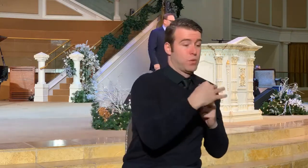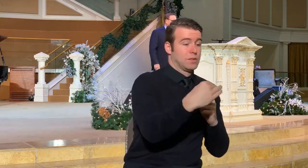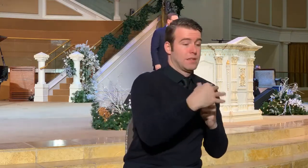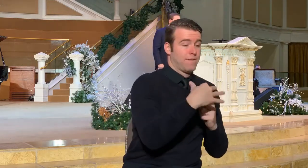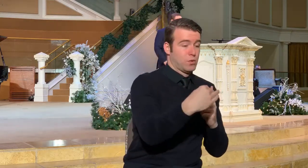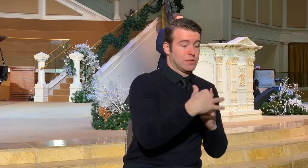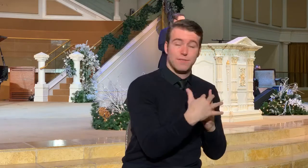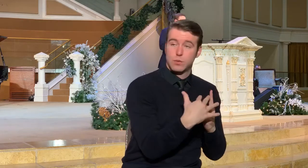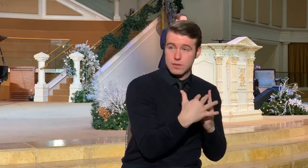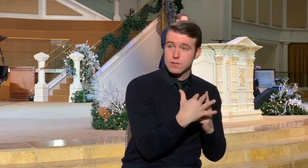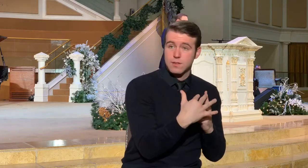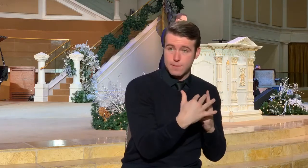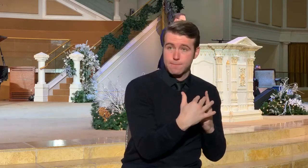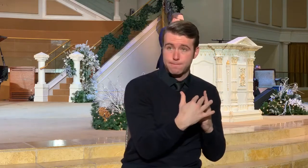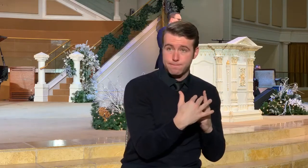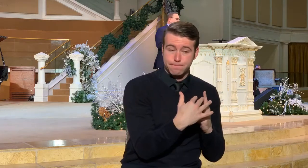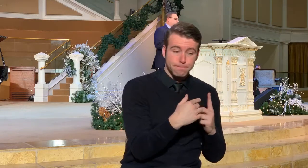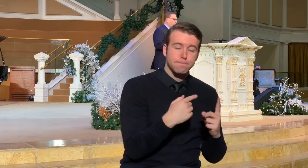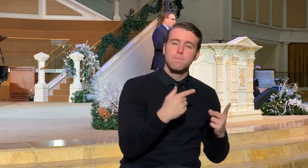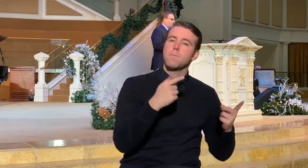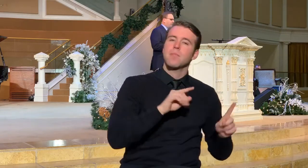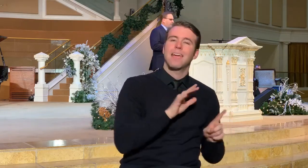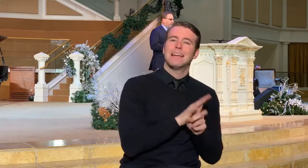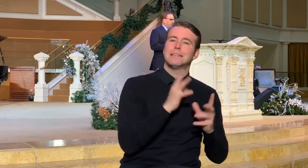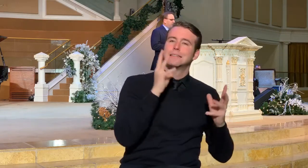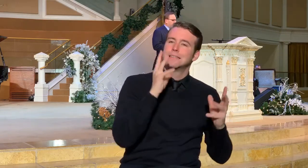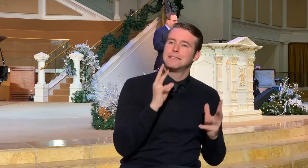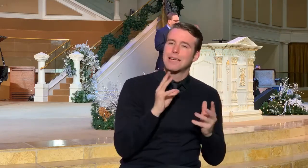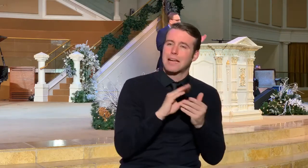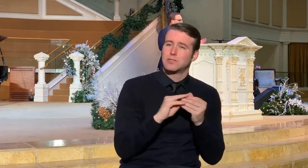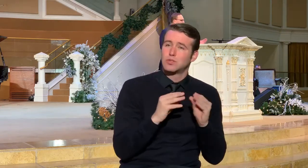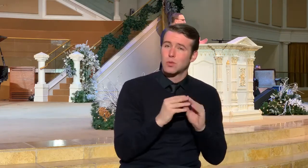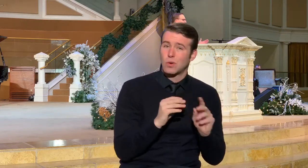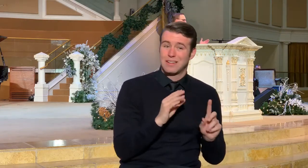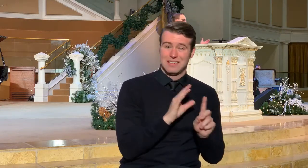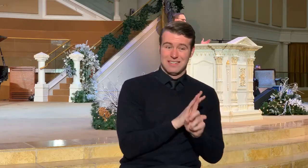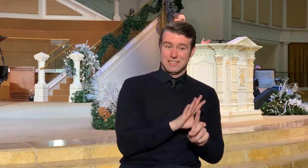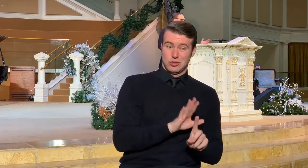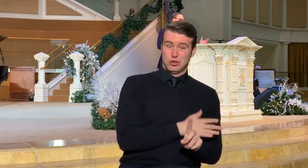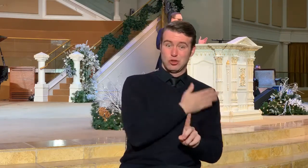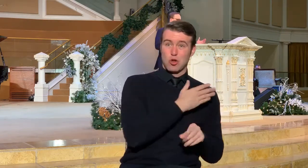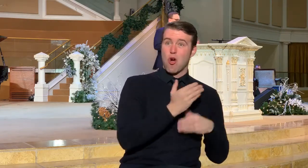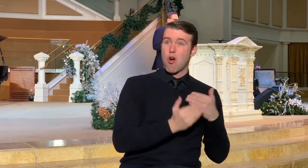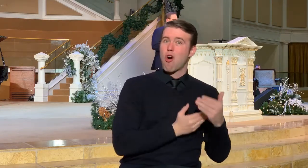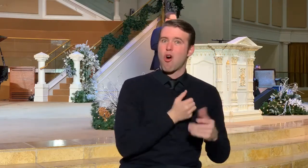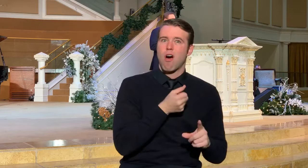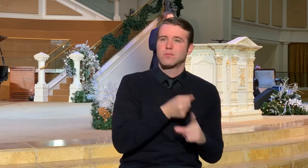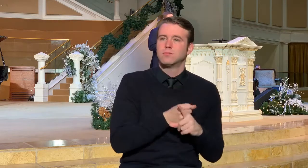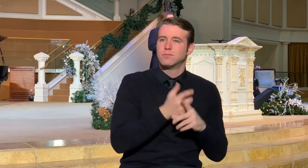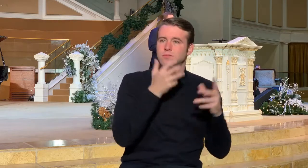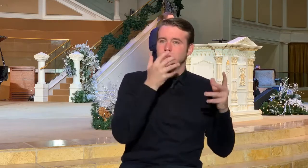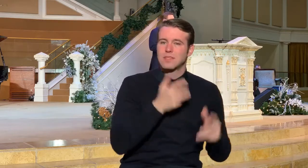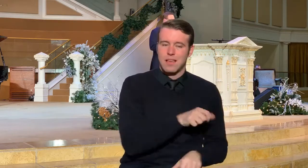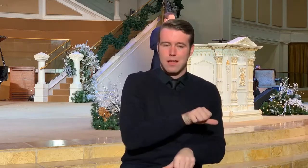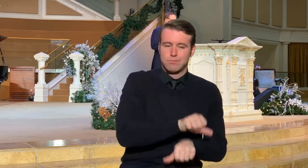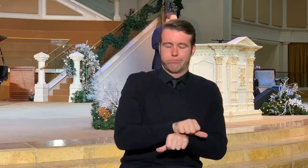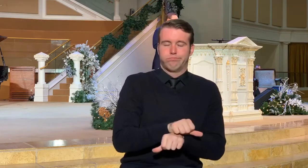him. That his sad story, the song ended in chains in